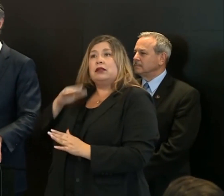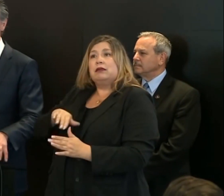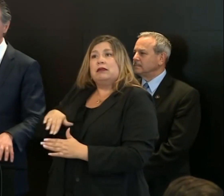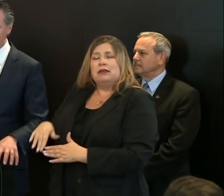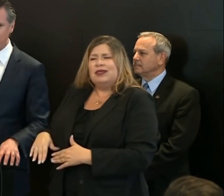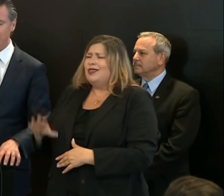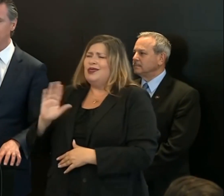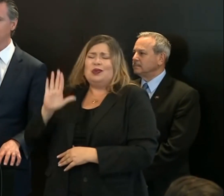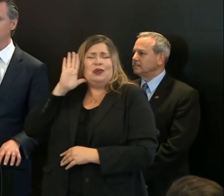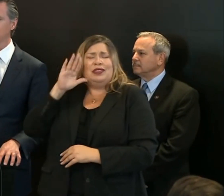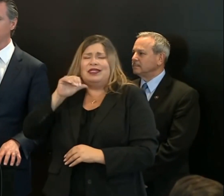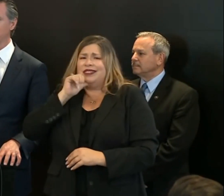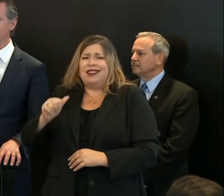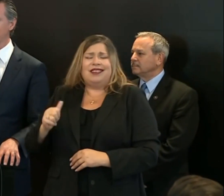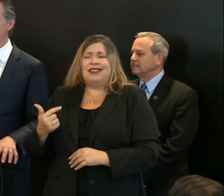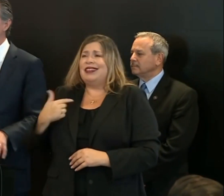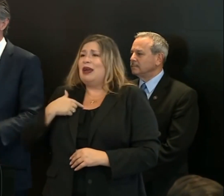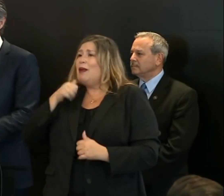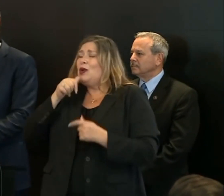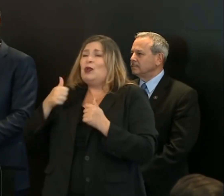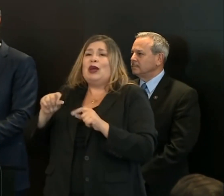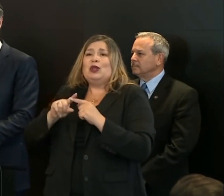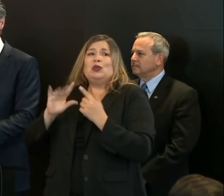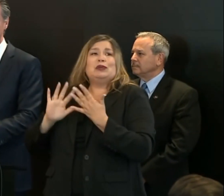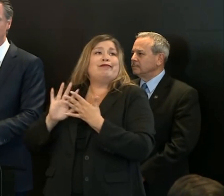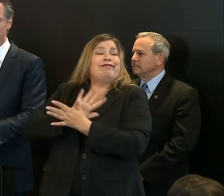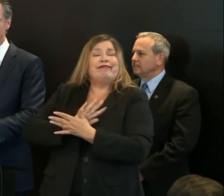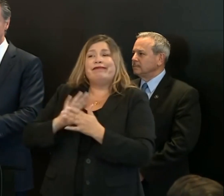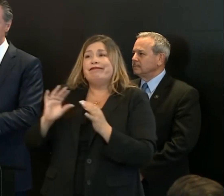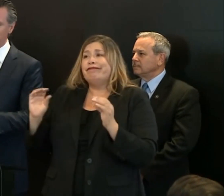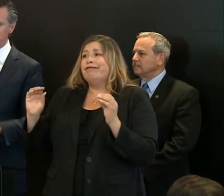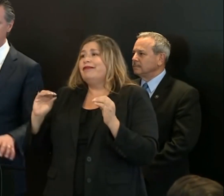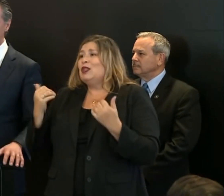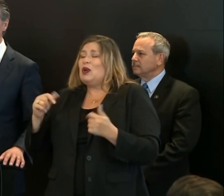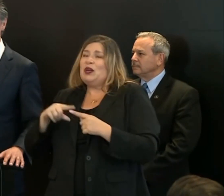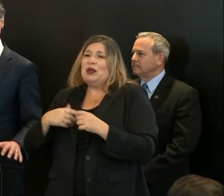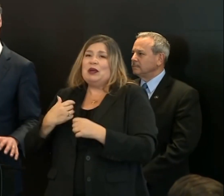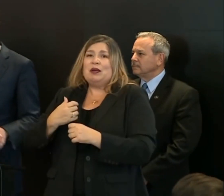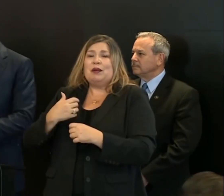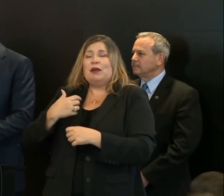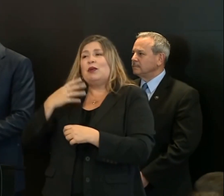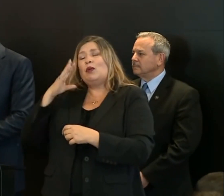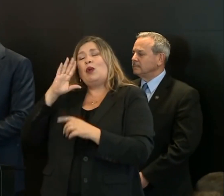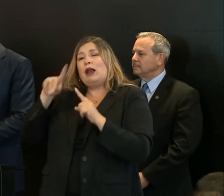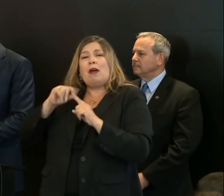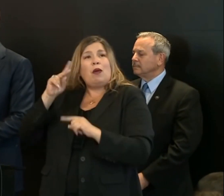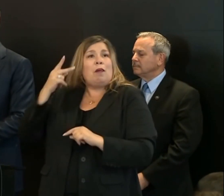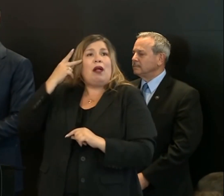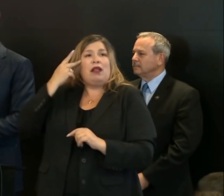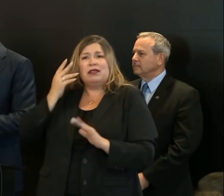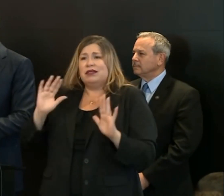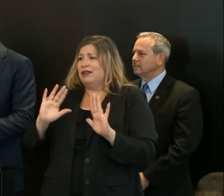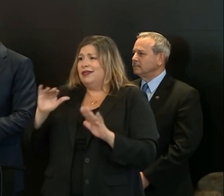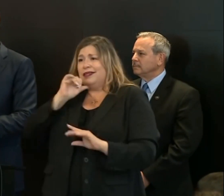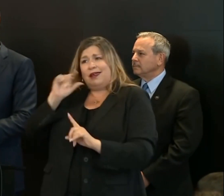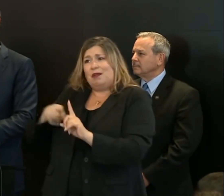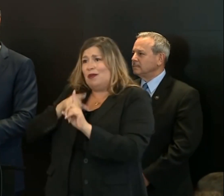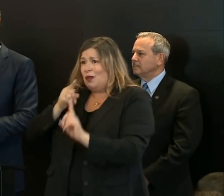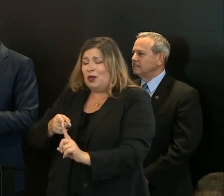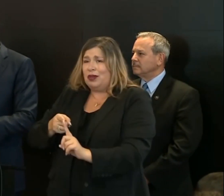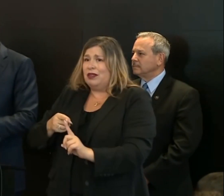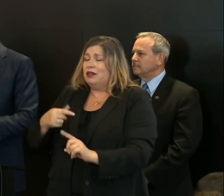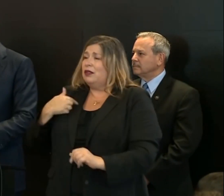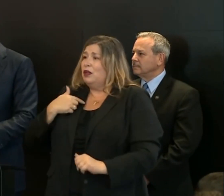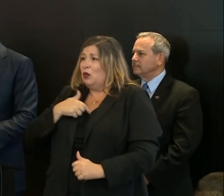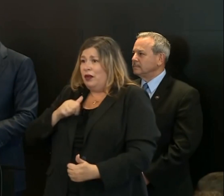There's no happy talk here. I'm not trying to talk something up or situationally worry about the politics of this. We are dealing with